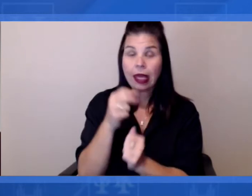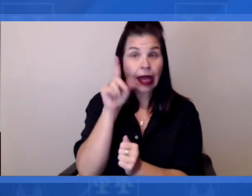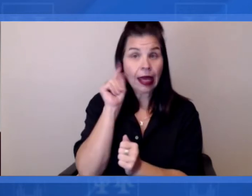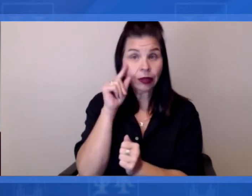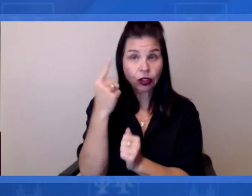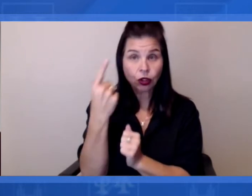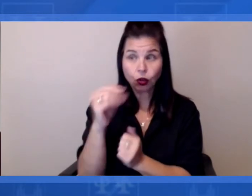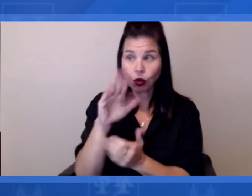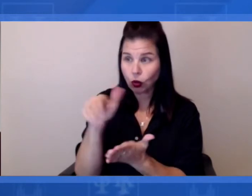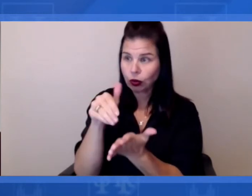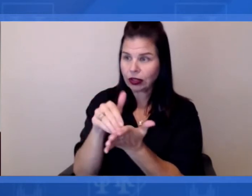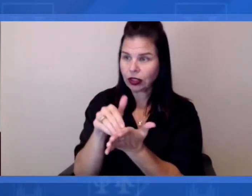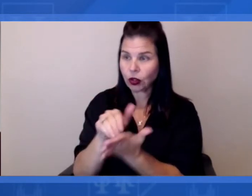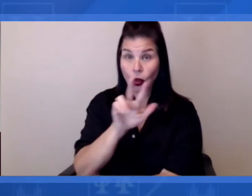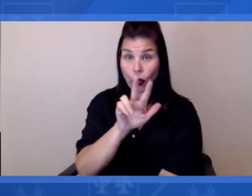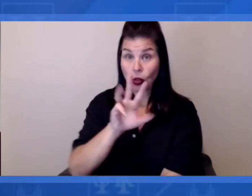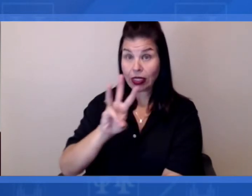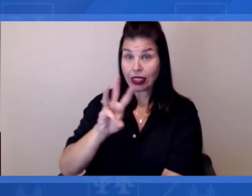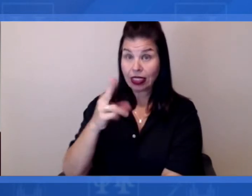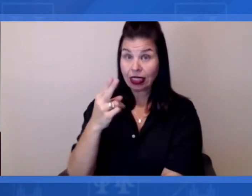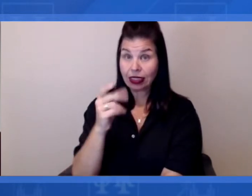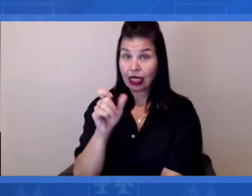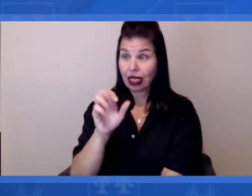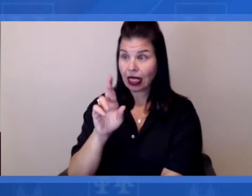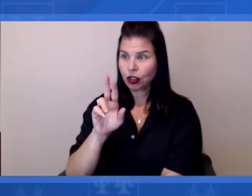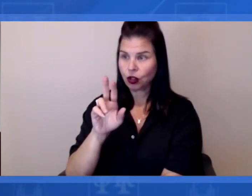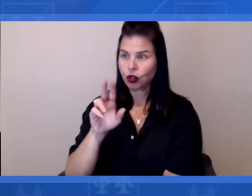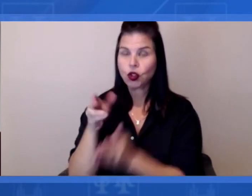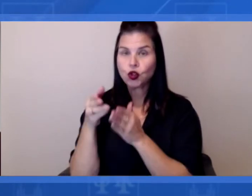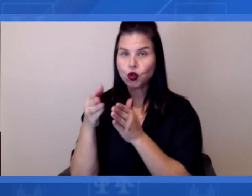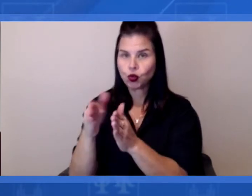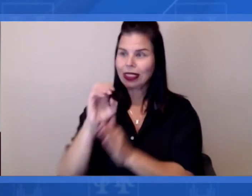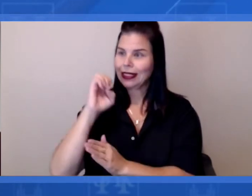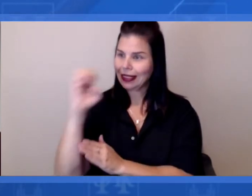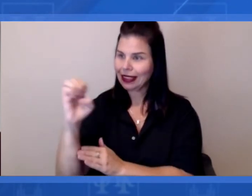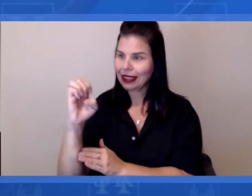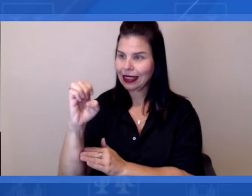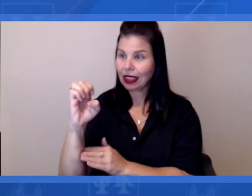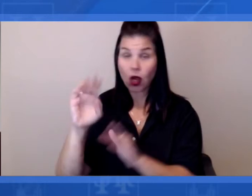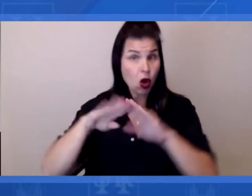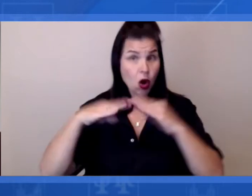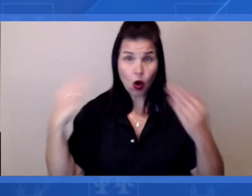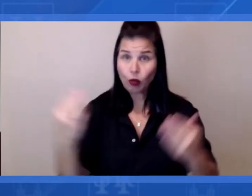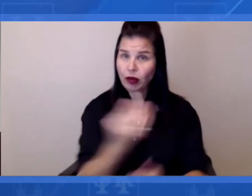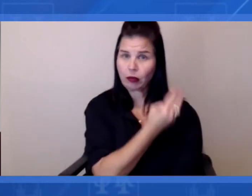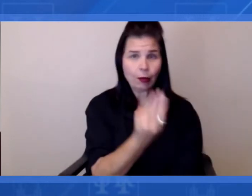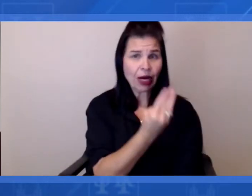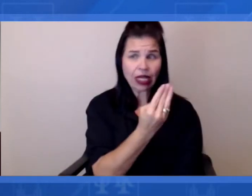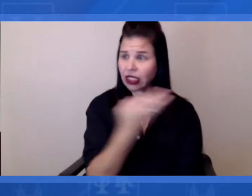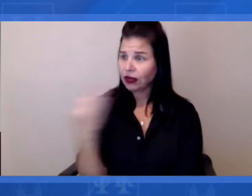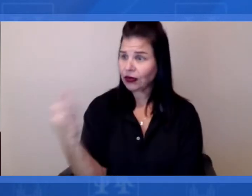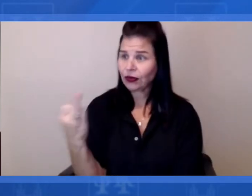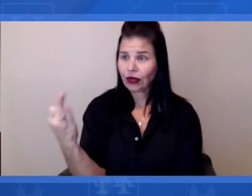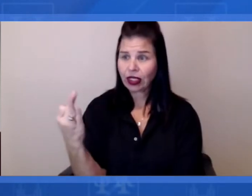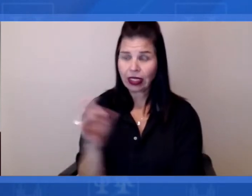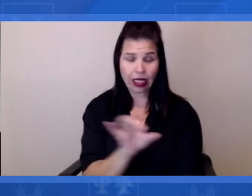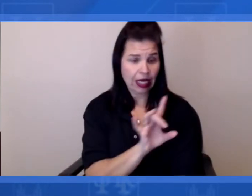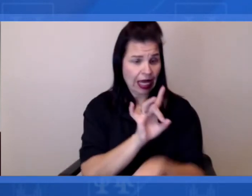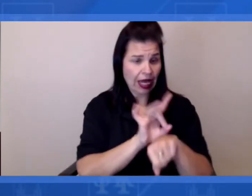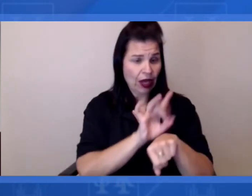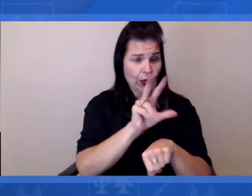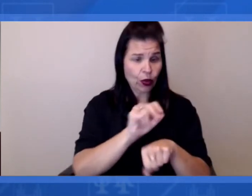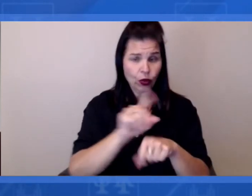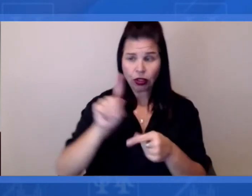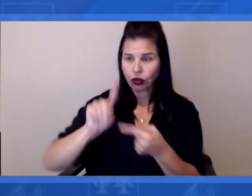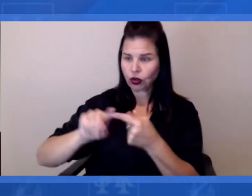East, is open Monday to Friday, 8:30 a.m. to 4:30 p.m.